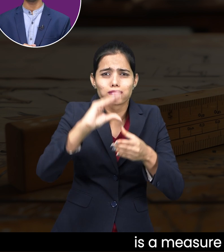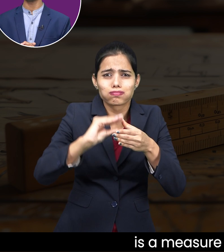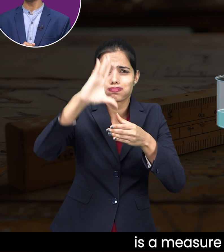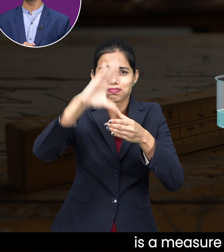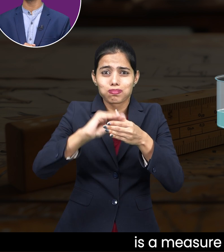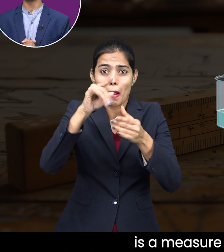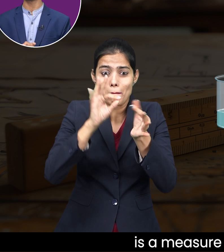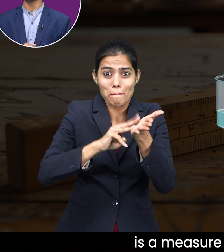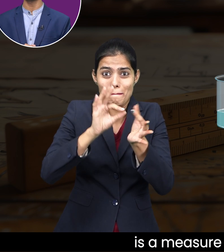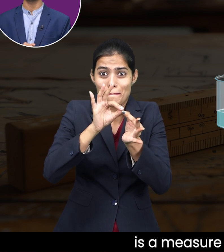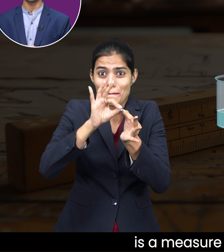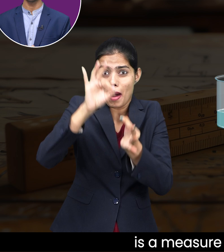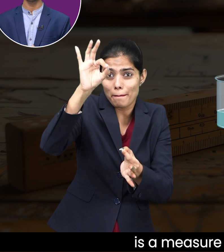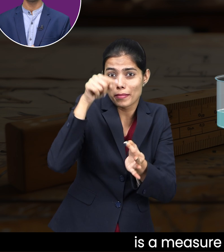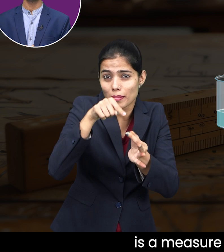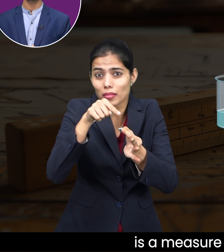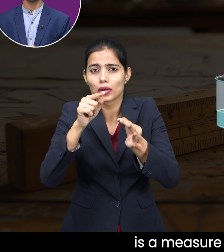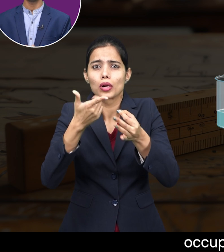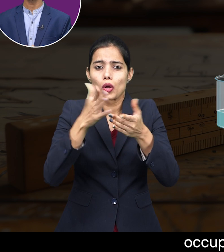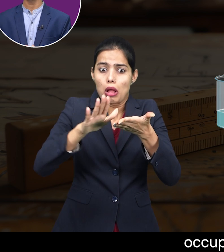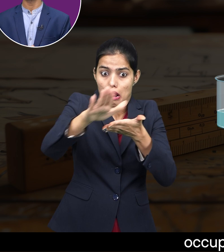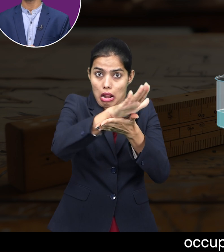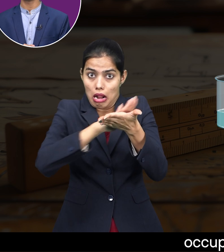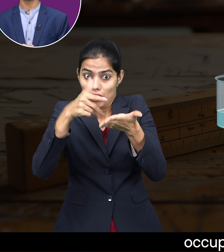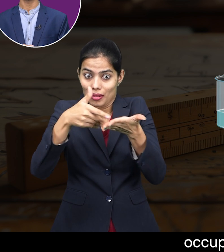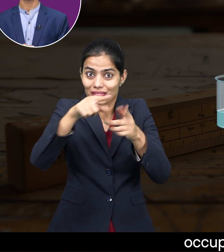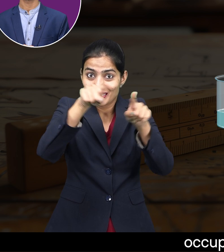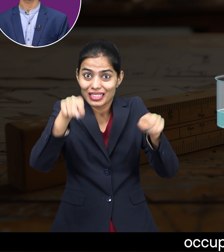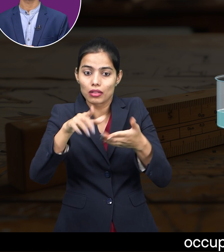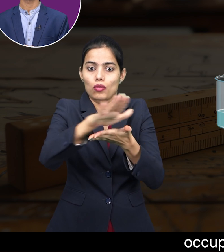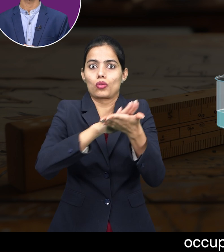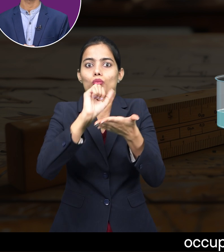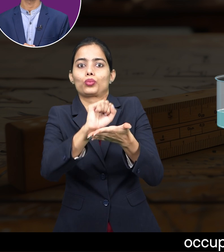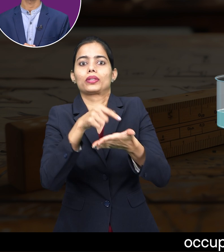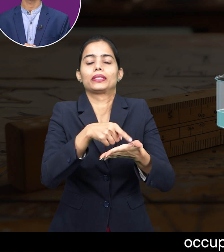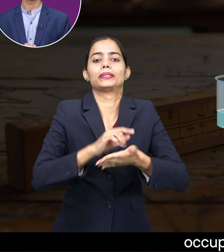Volume is a measure of the extent of space occupied by a body.